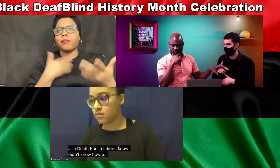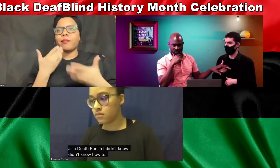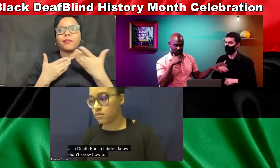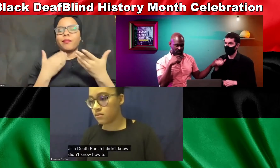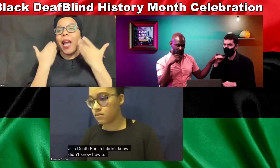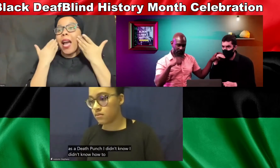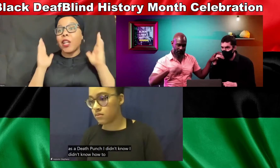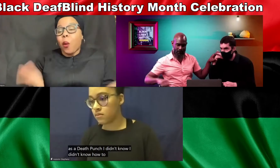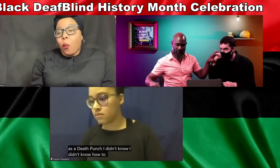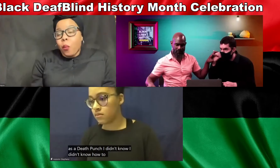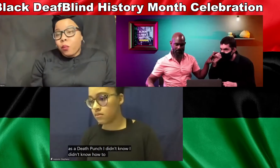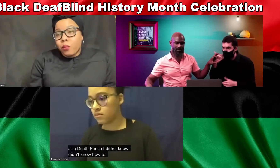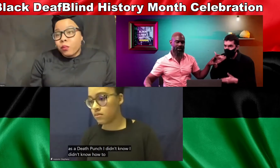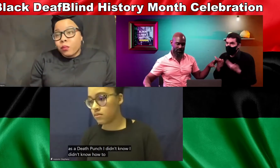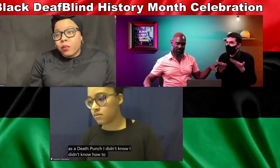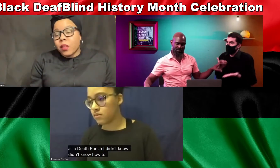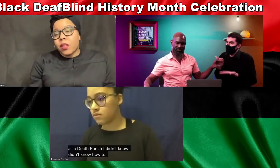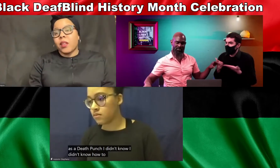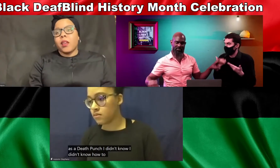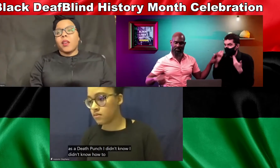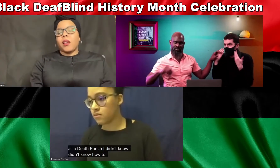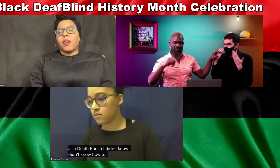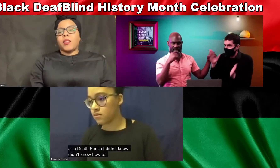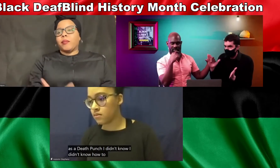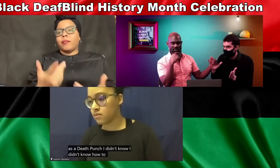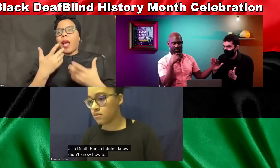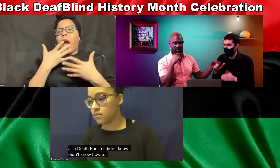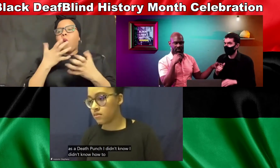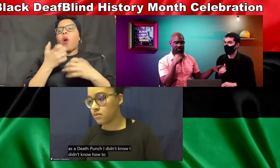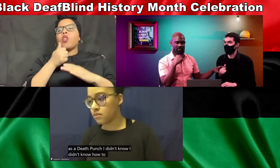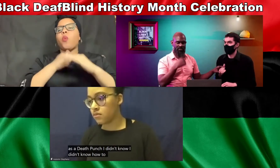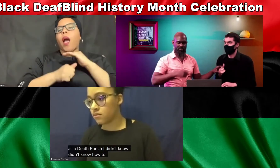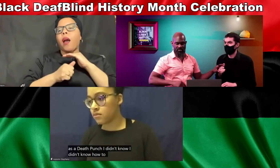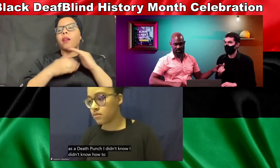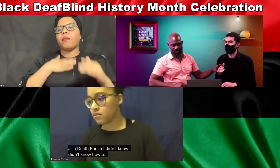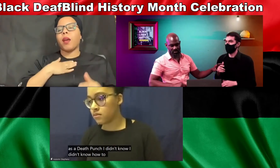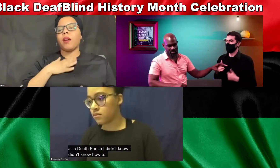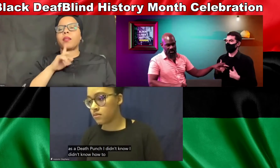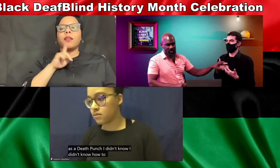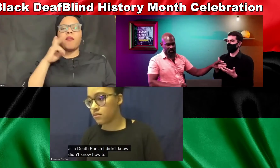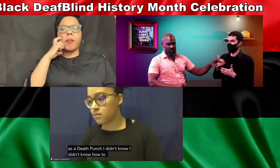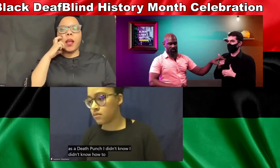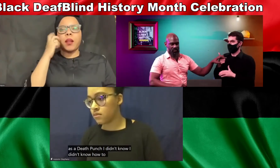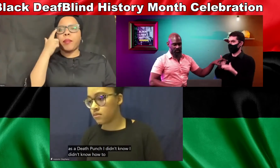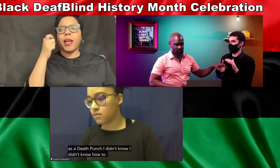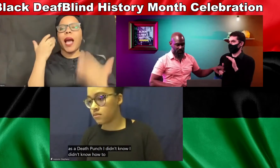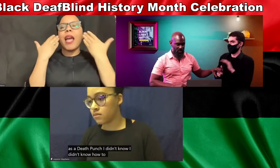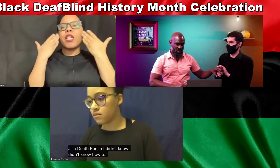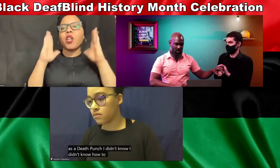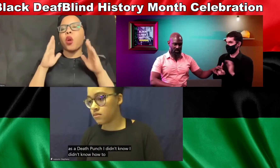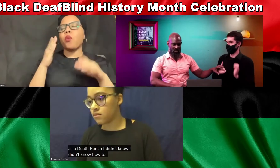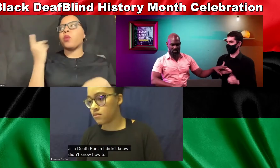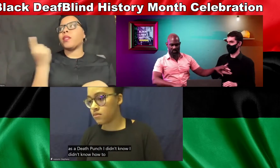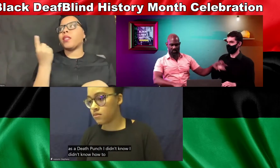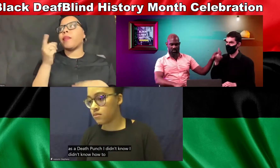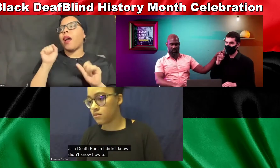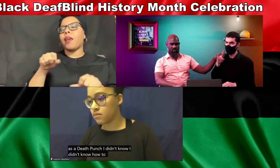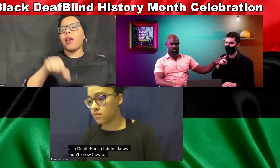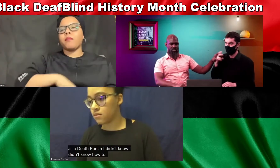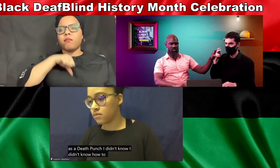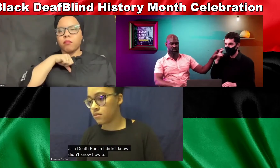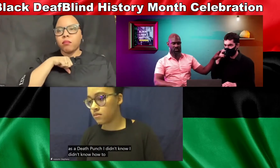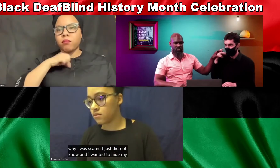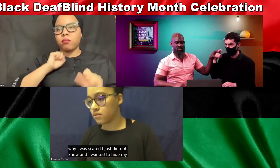do things. I was shy. I was scared. I just did not know. And I wanted to hide my deafblind identity